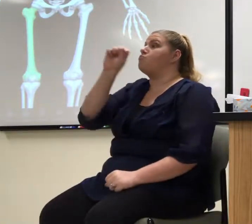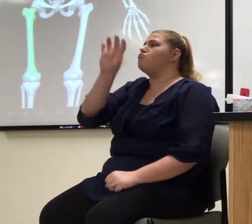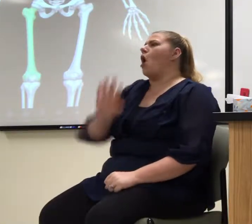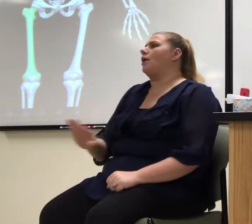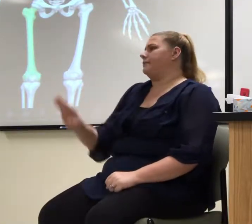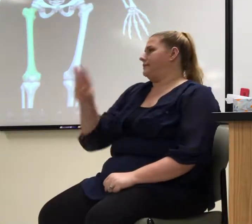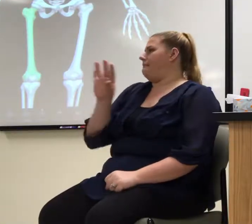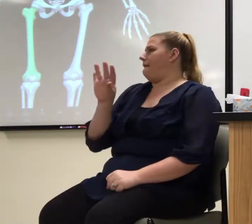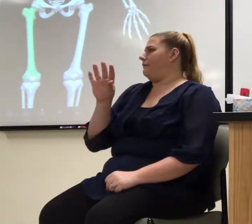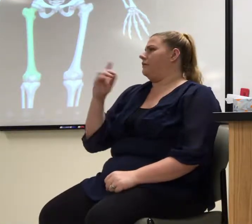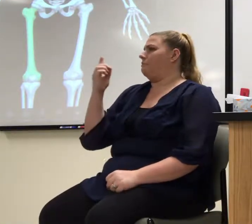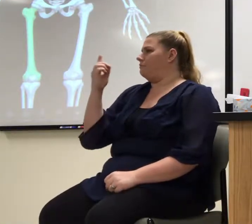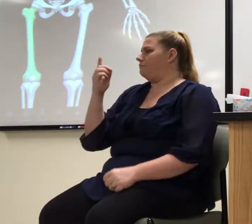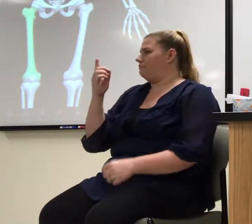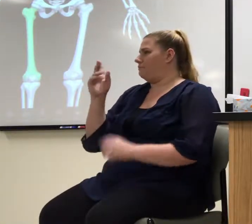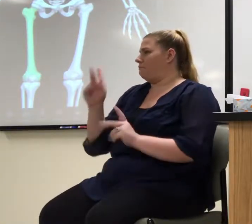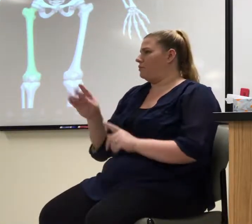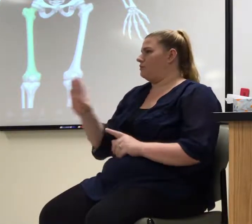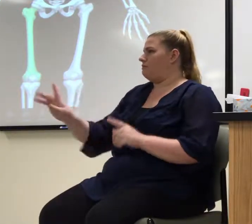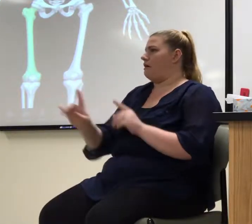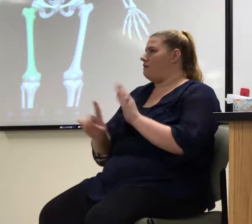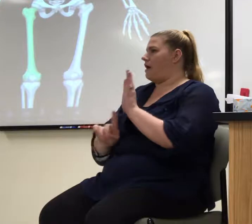femur length.